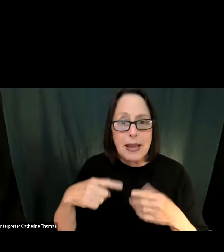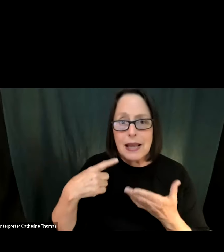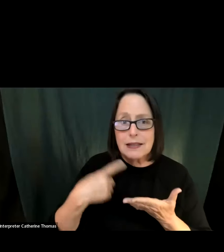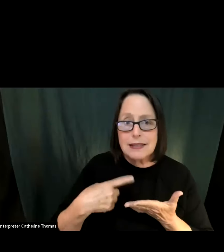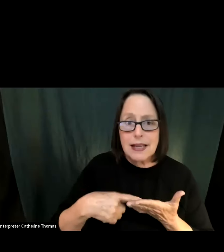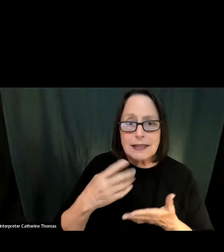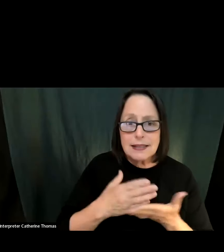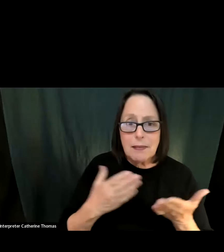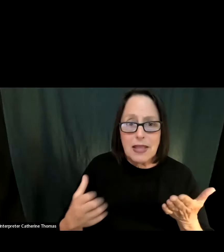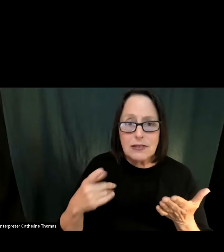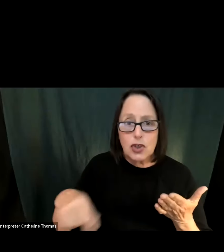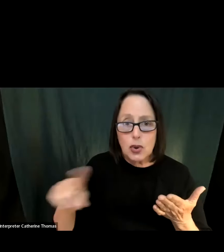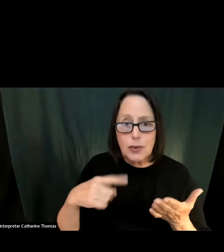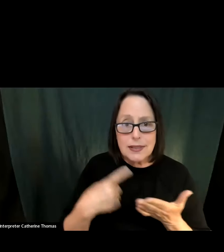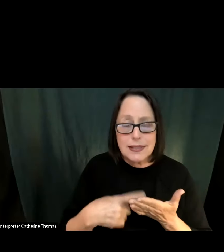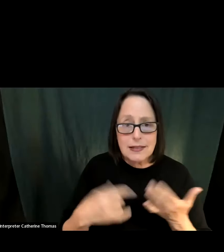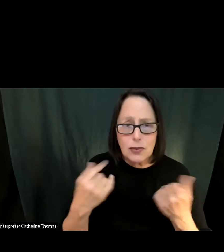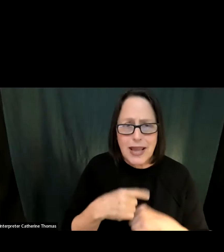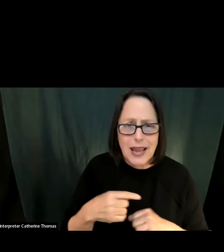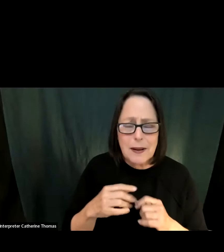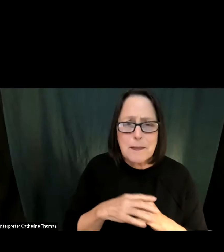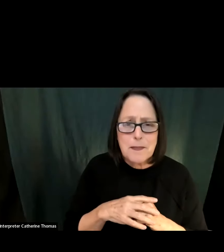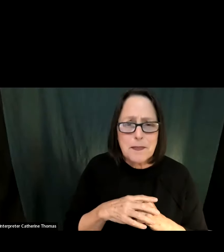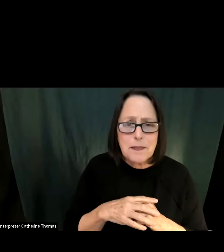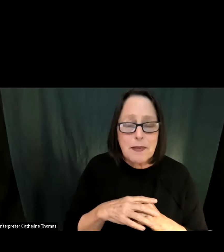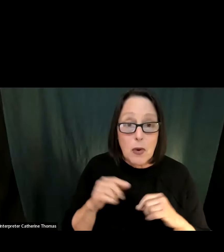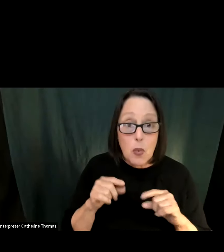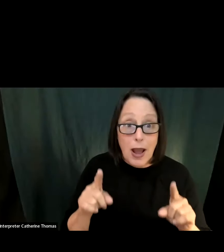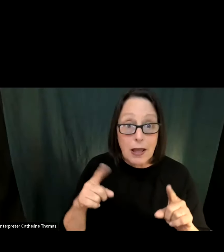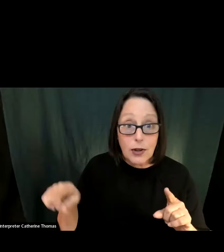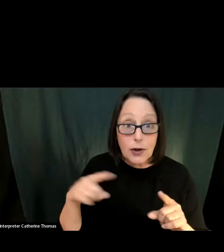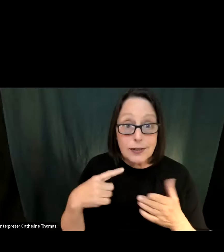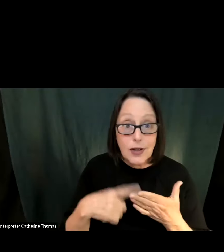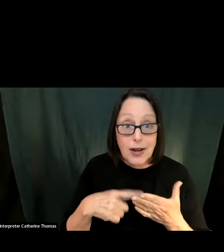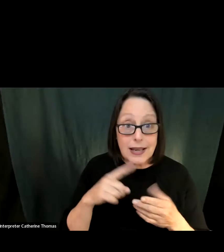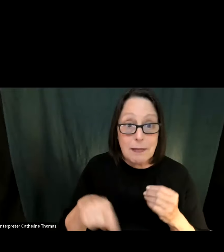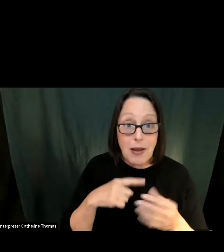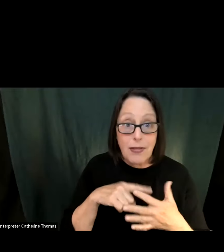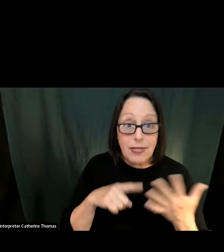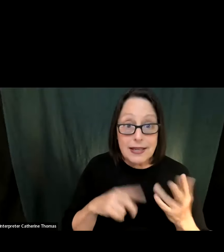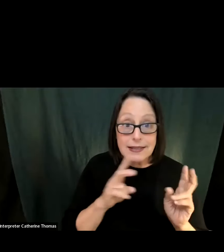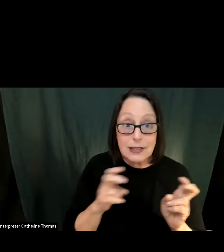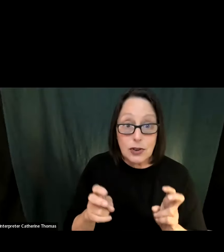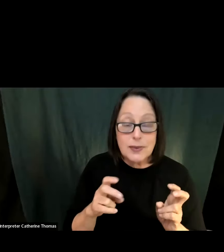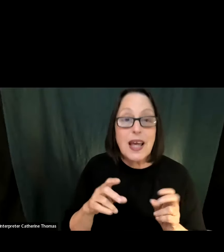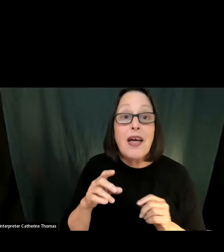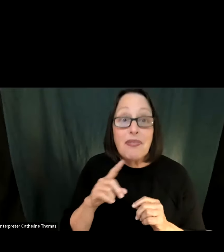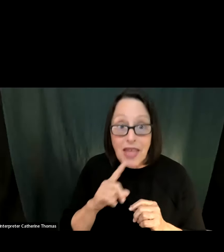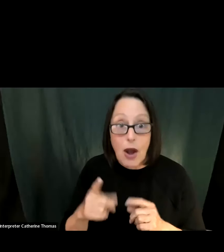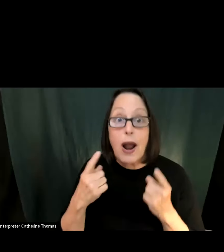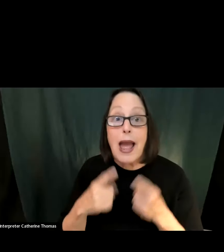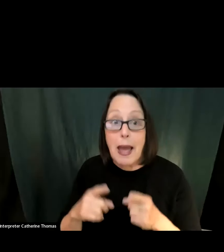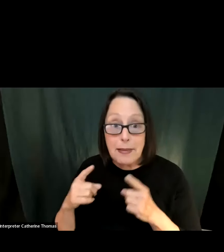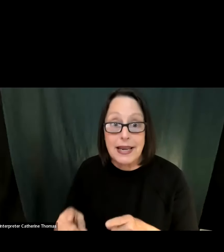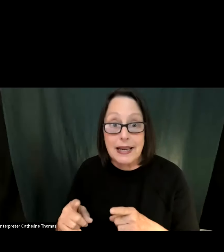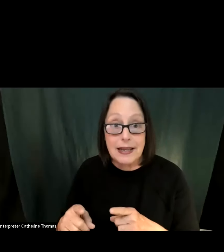that were discussed today, et cetera, that while you're talking about these issues, the issues are actually happening. And